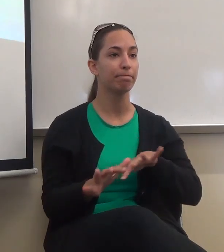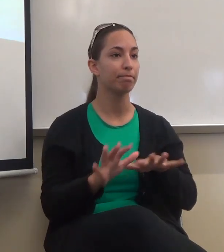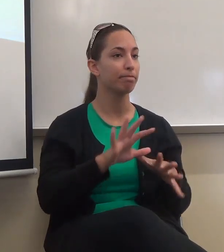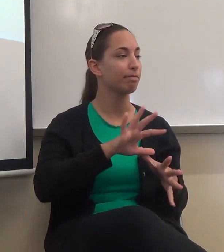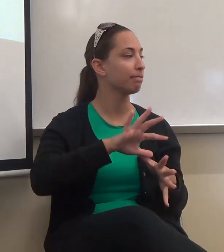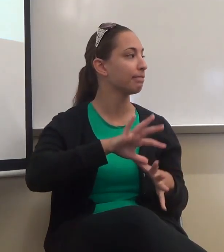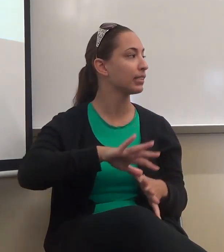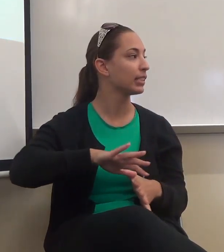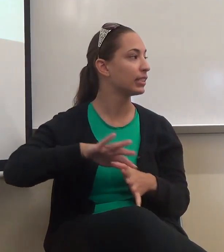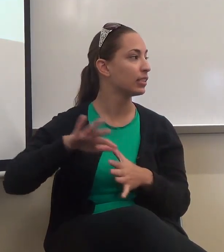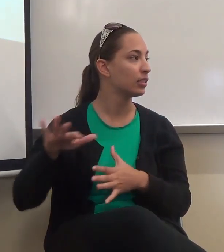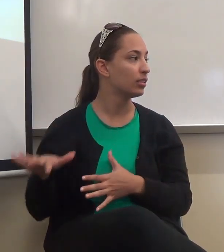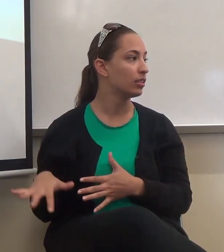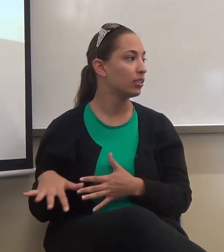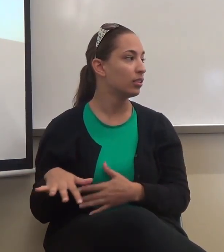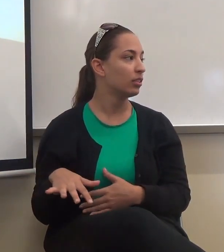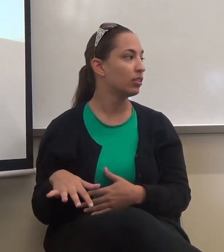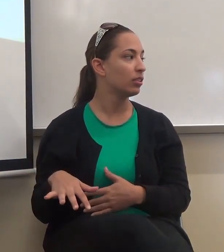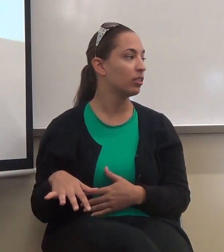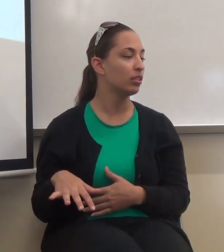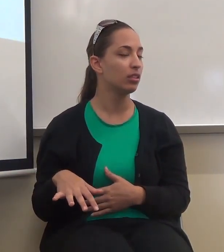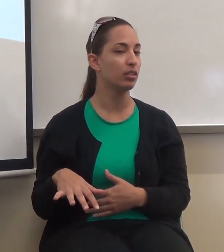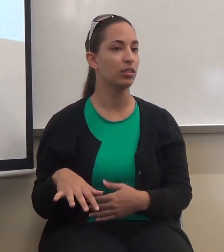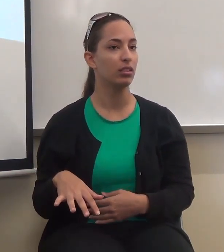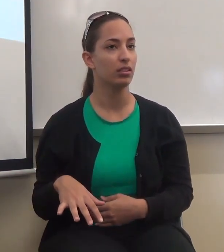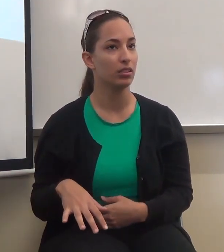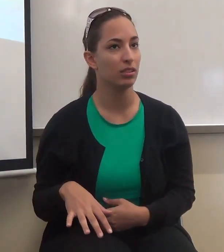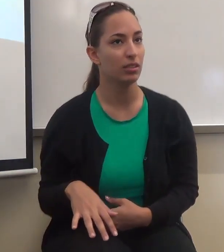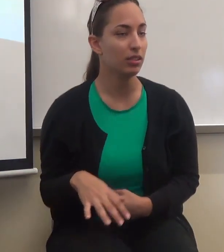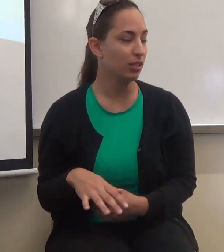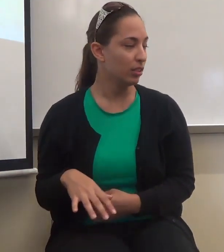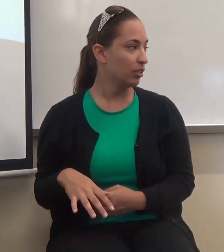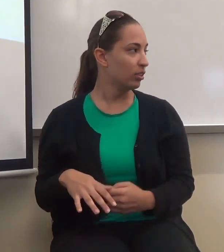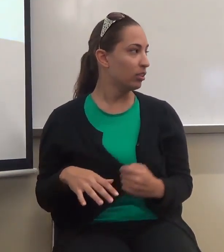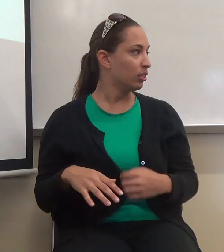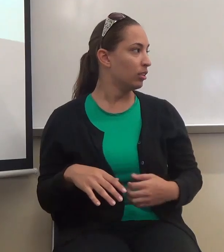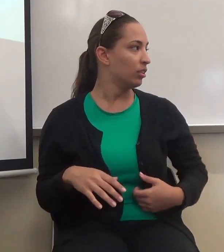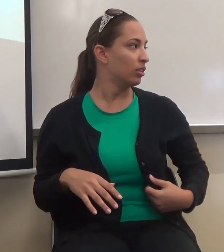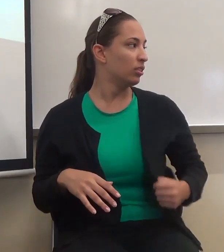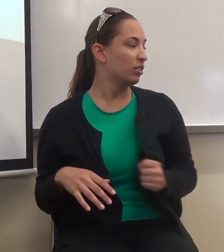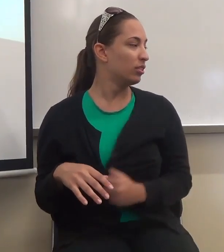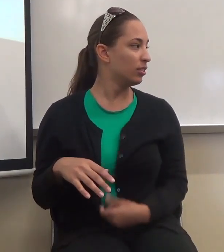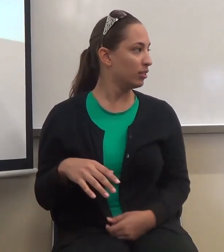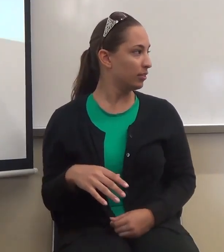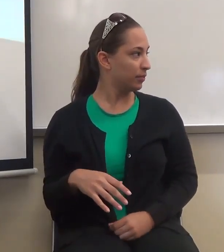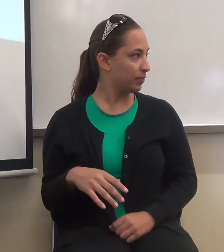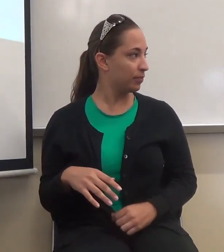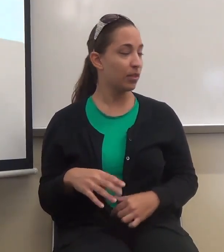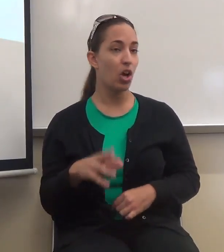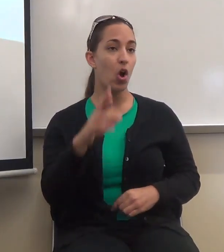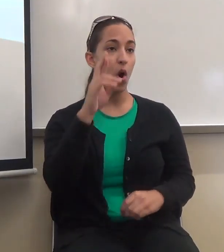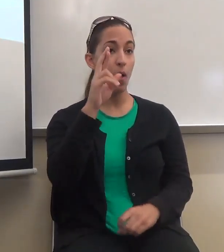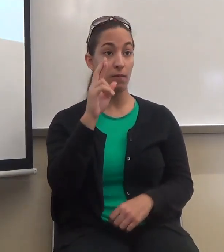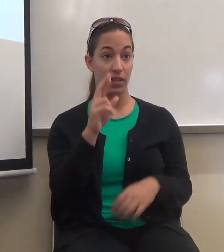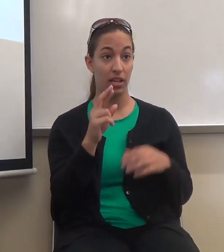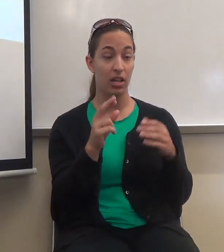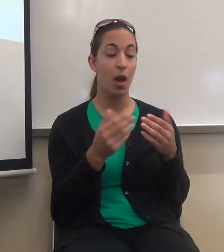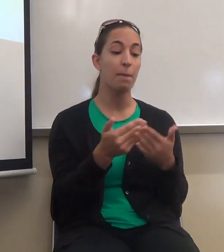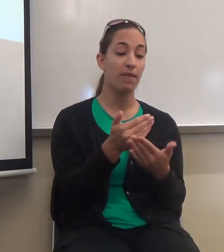doing, looking at your purple sheet before and after you come to class every day, you should have